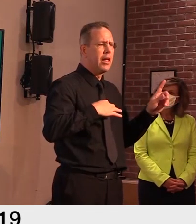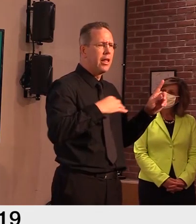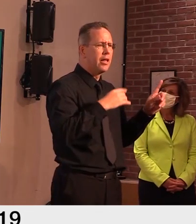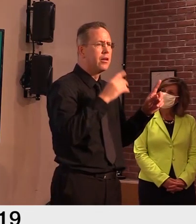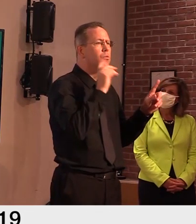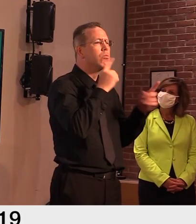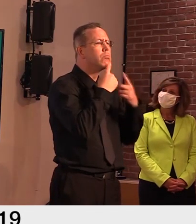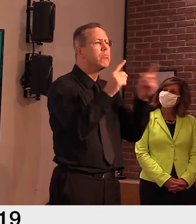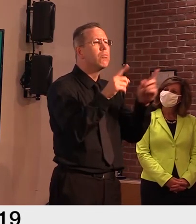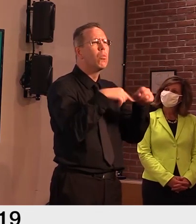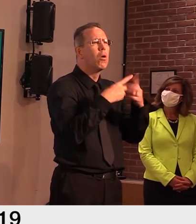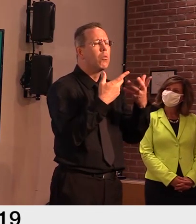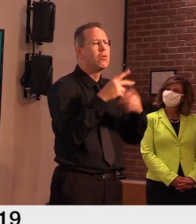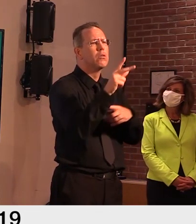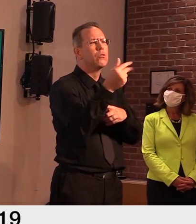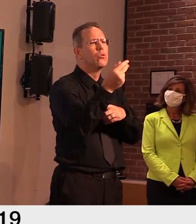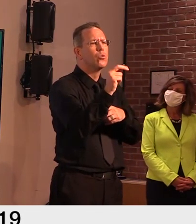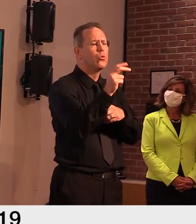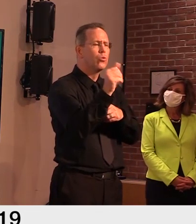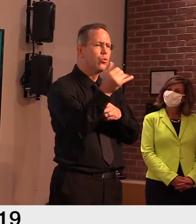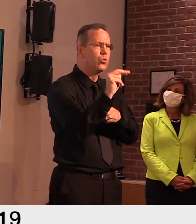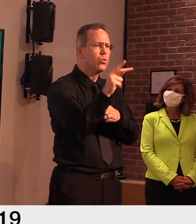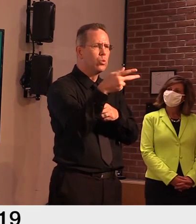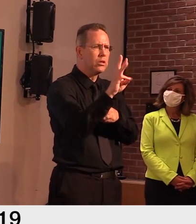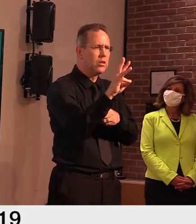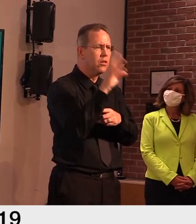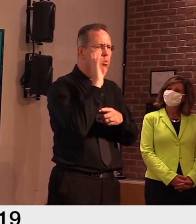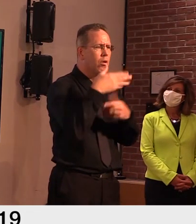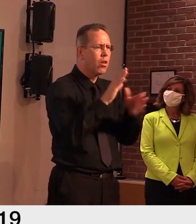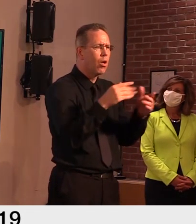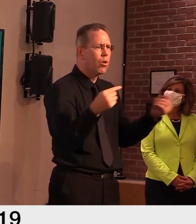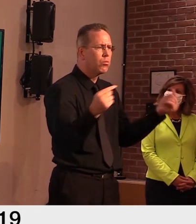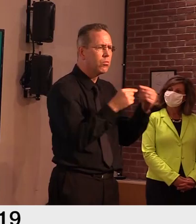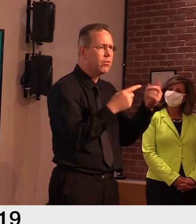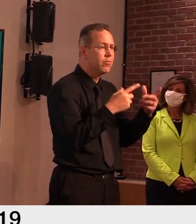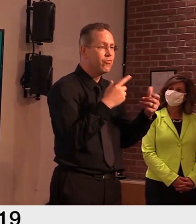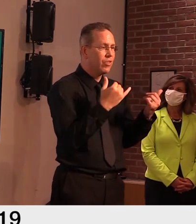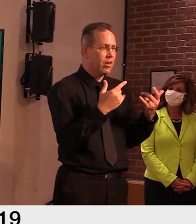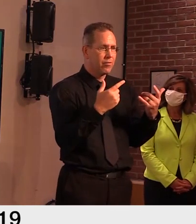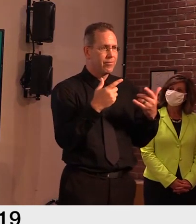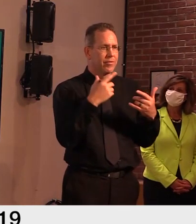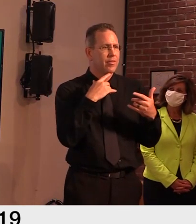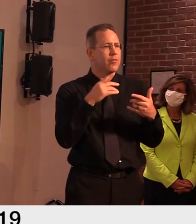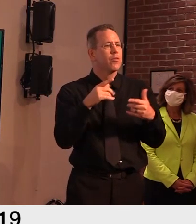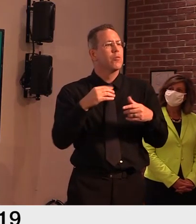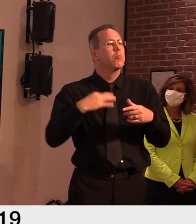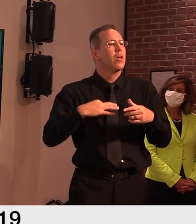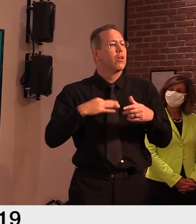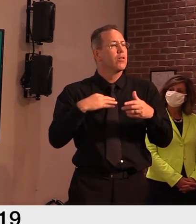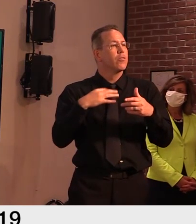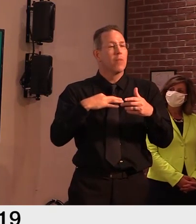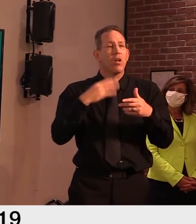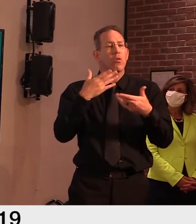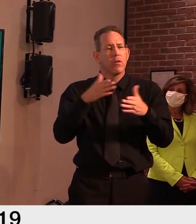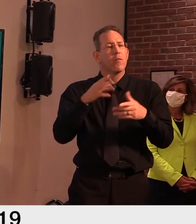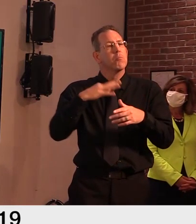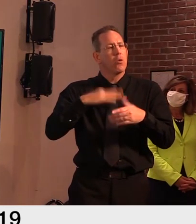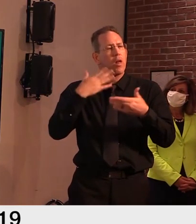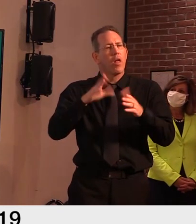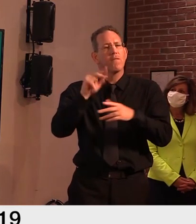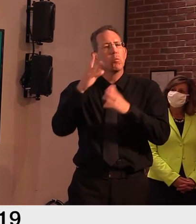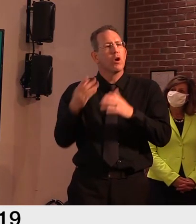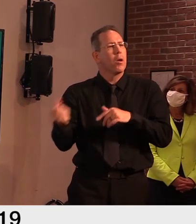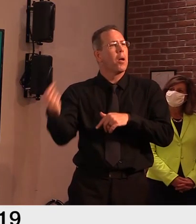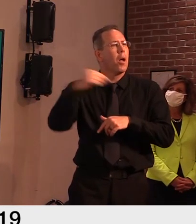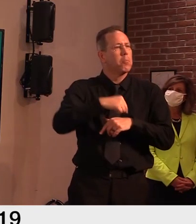that, in terms of the reciprocal quarantine agreements, I mean, Maine is moving there, as the governor said, on the 26th. But other